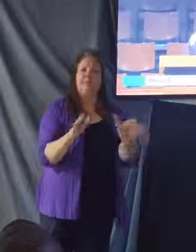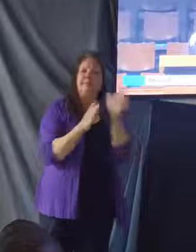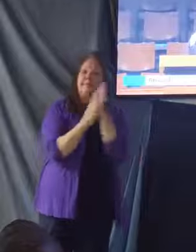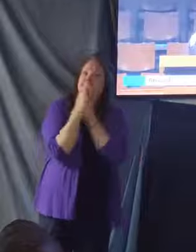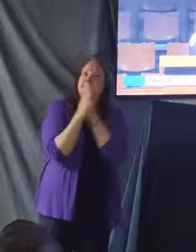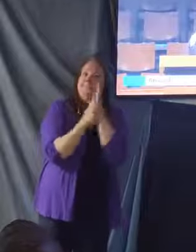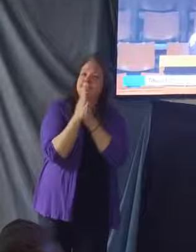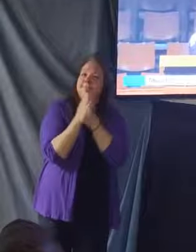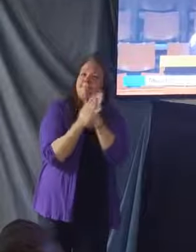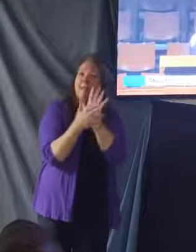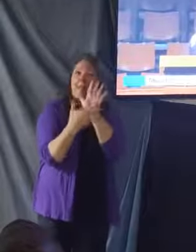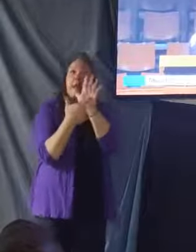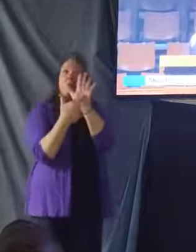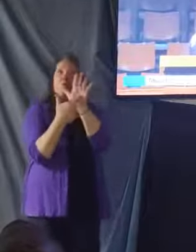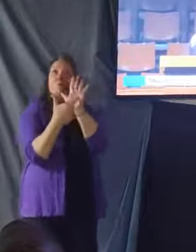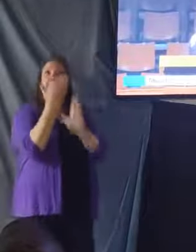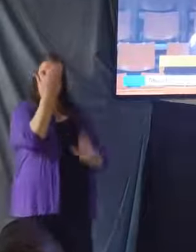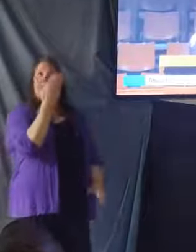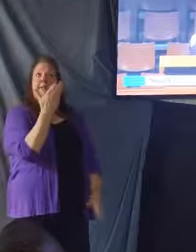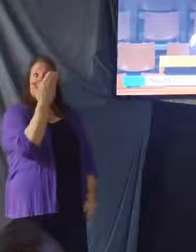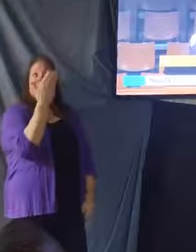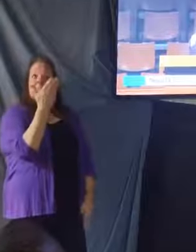Zealous to represent him,